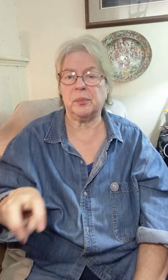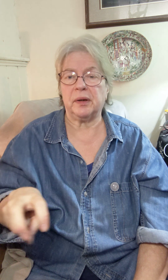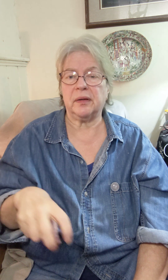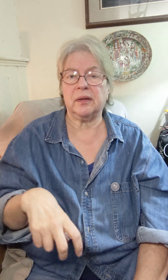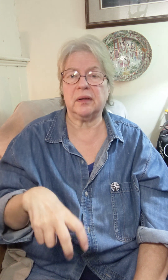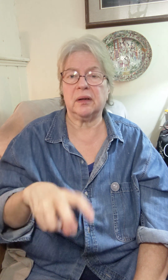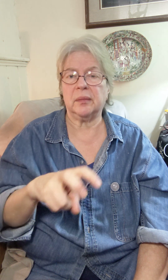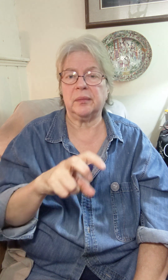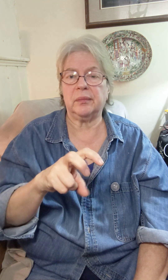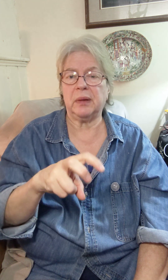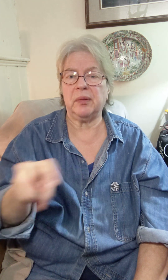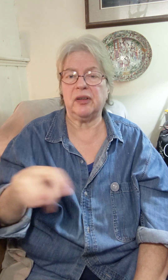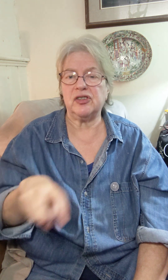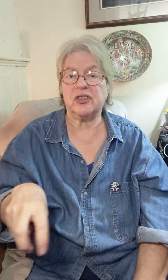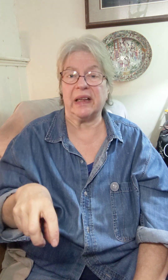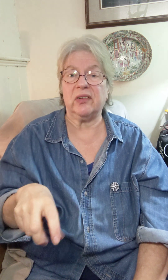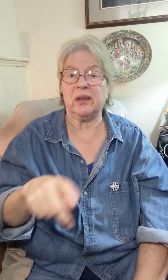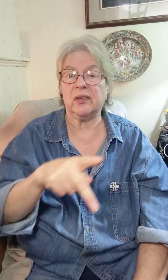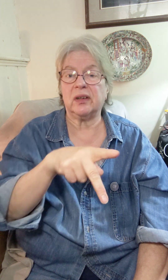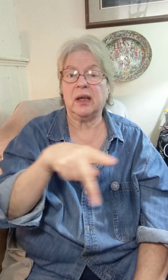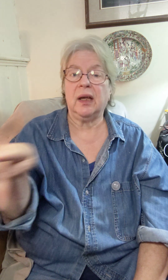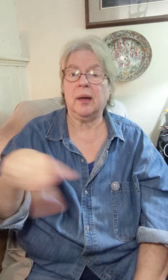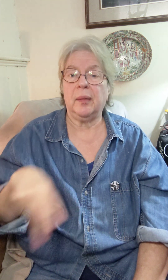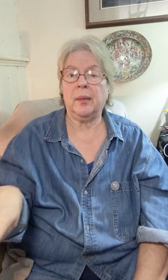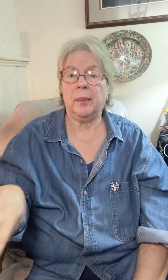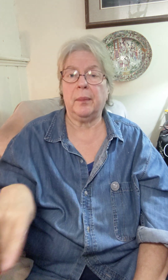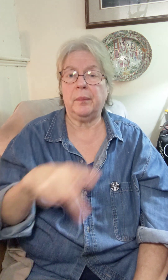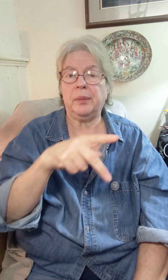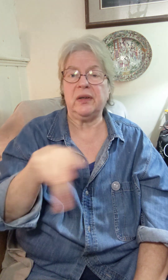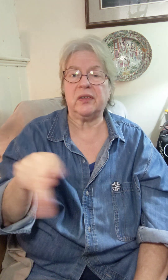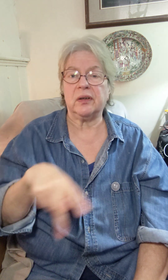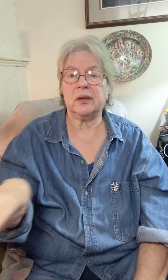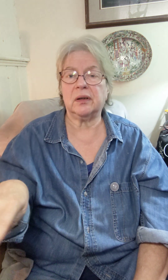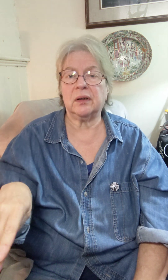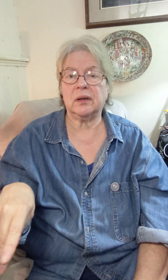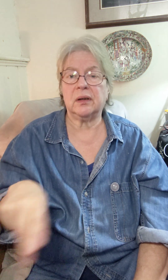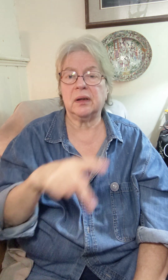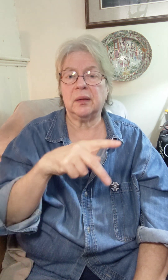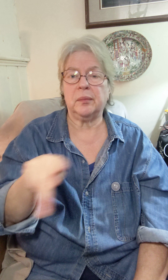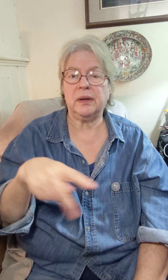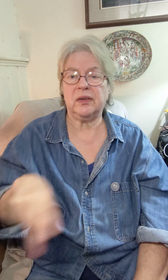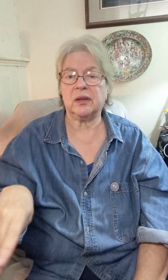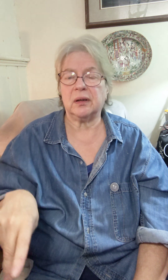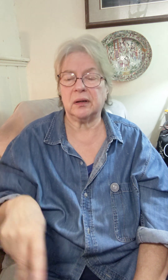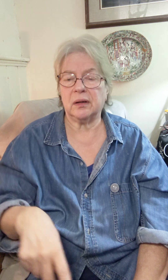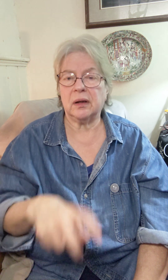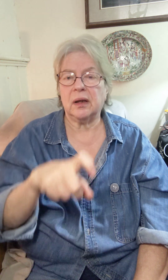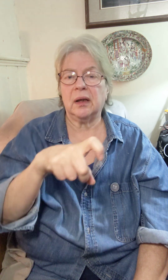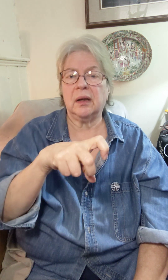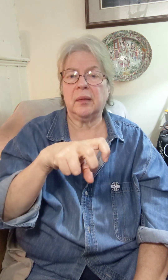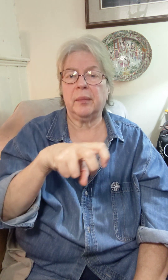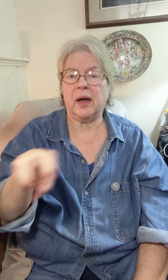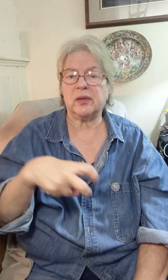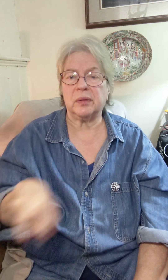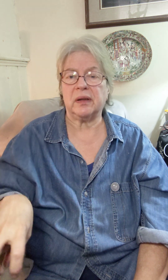but maybe it's just laziness. Pizza, pizza, possibly